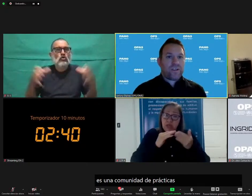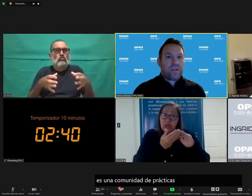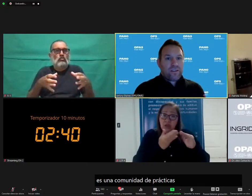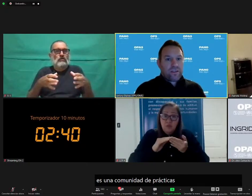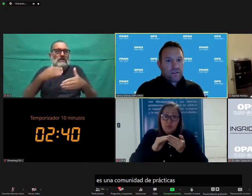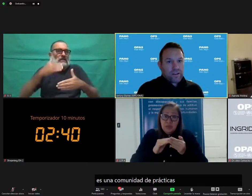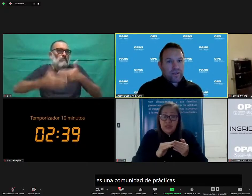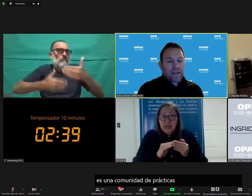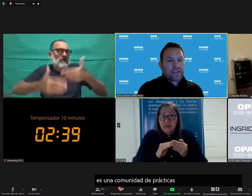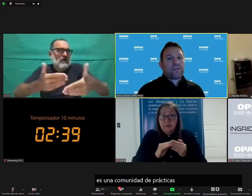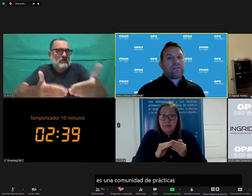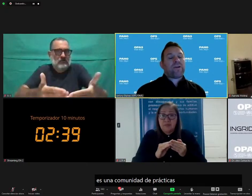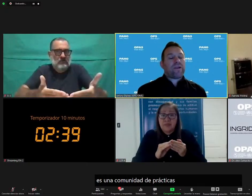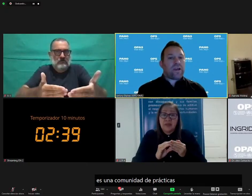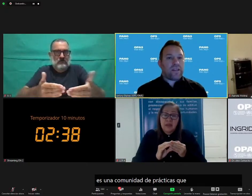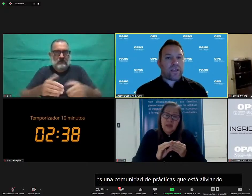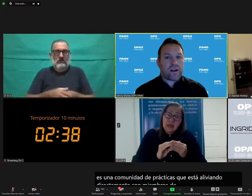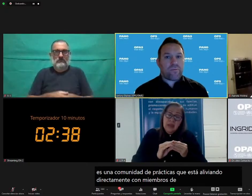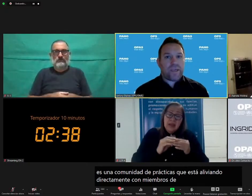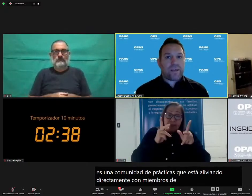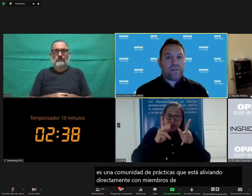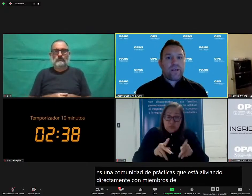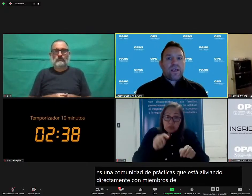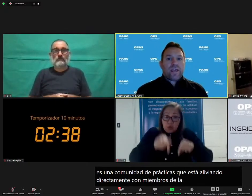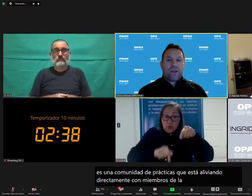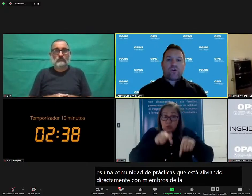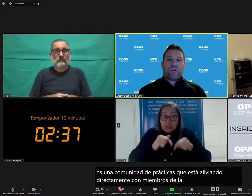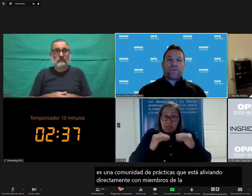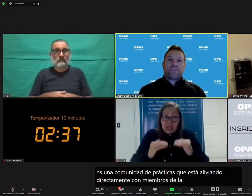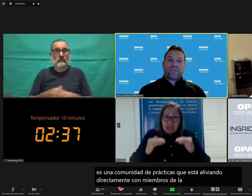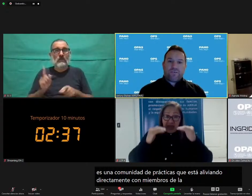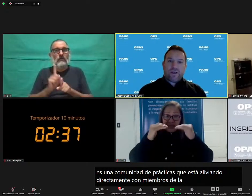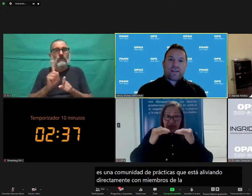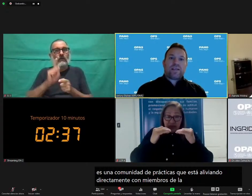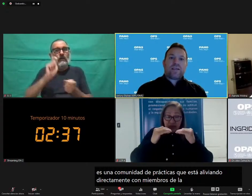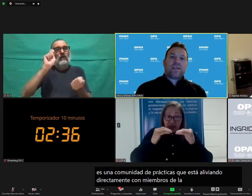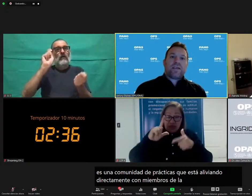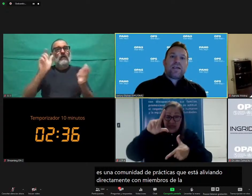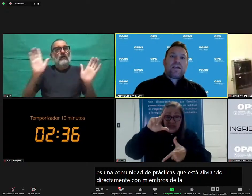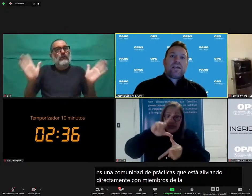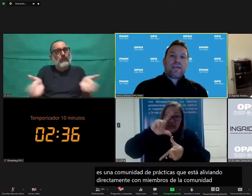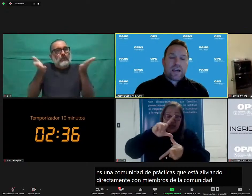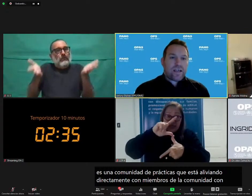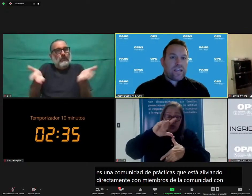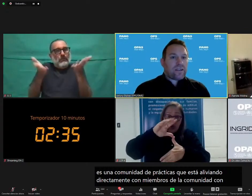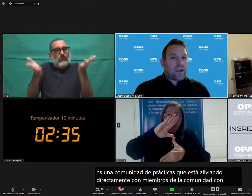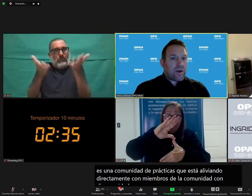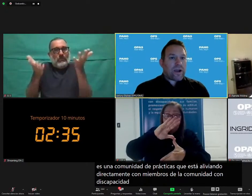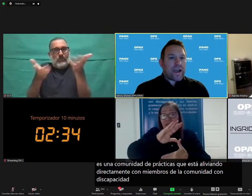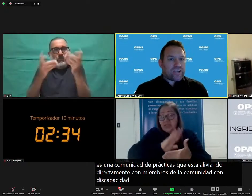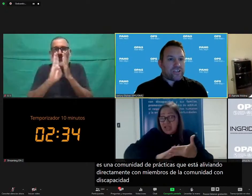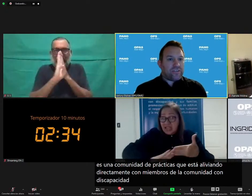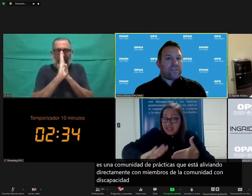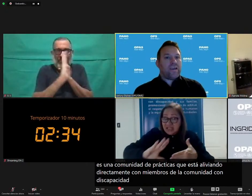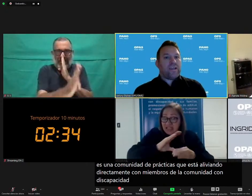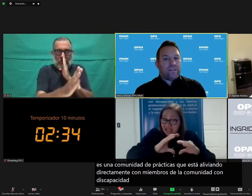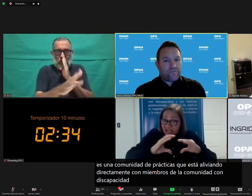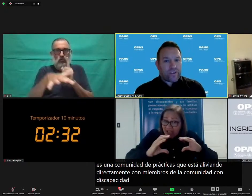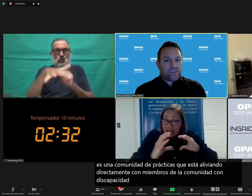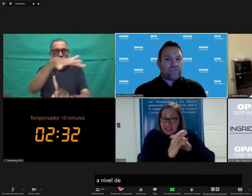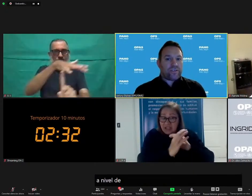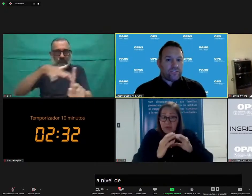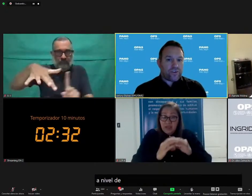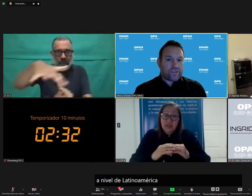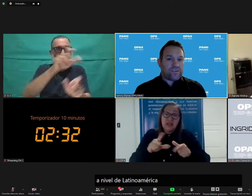across the latin america and the caribbean in order to directly guide our actions and